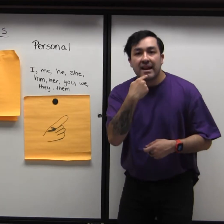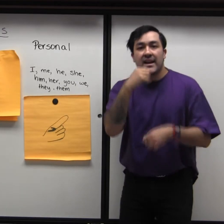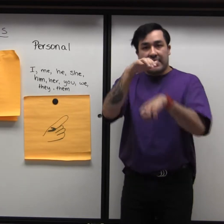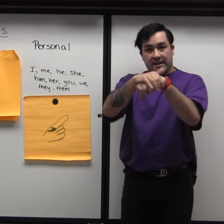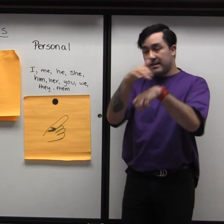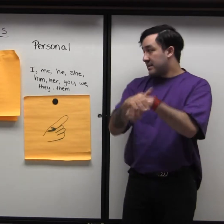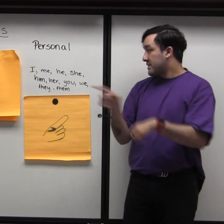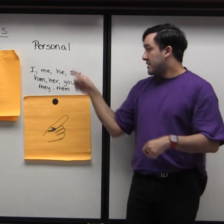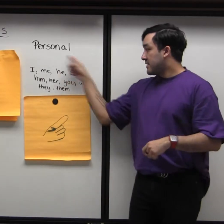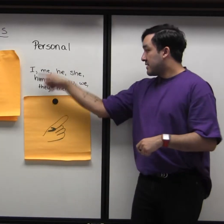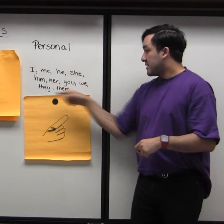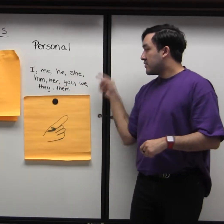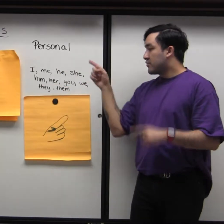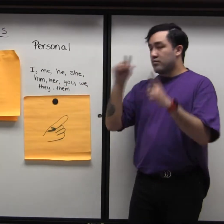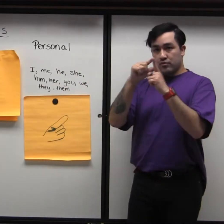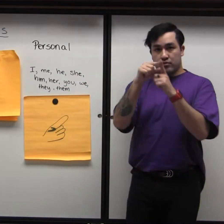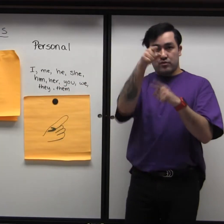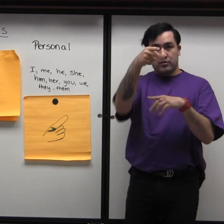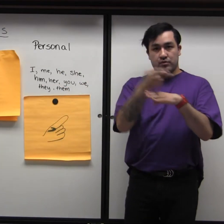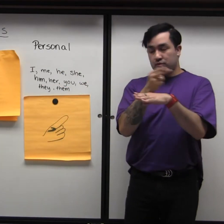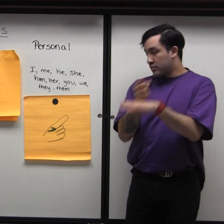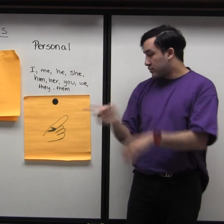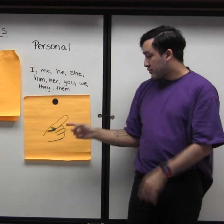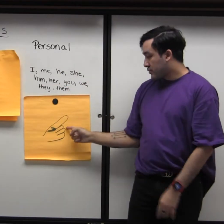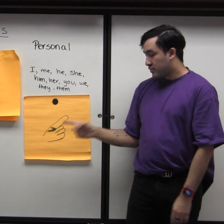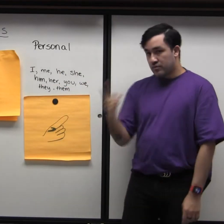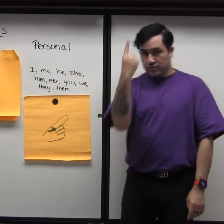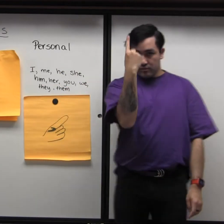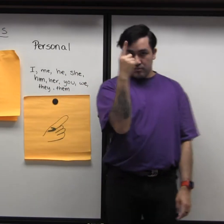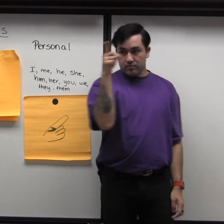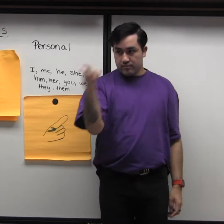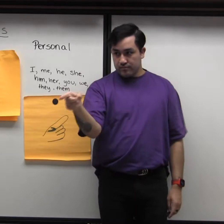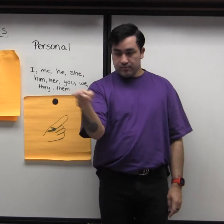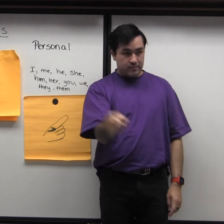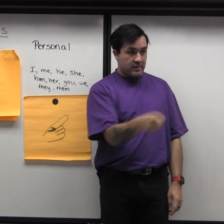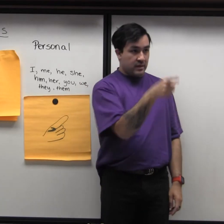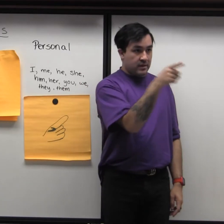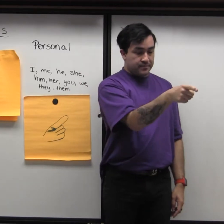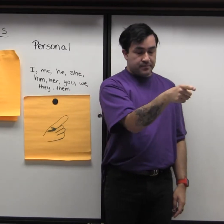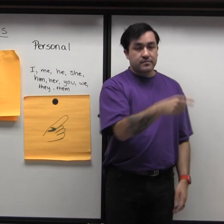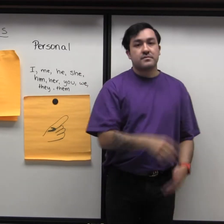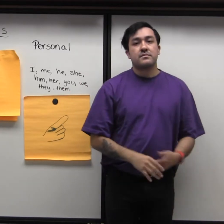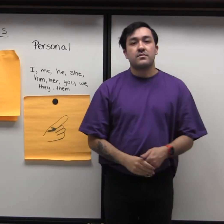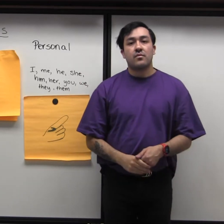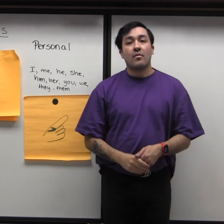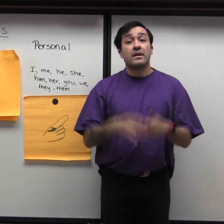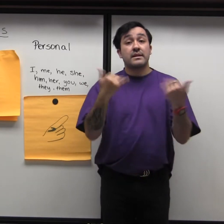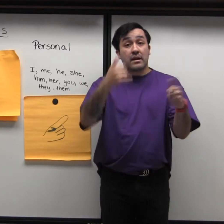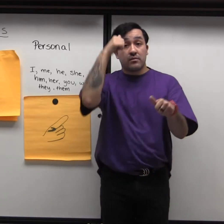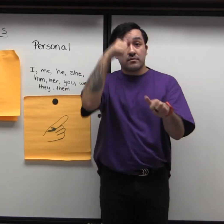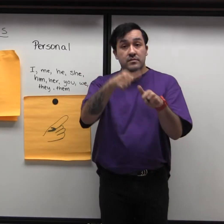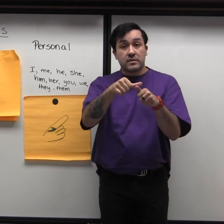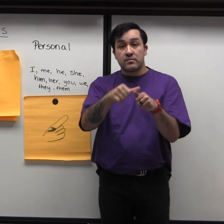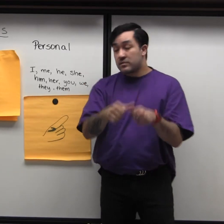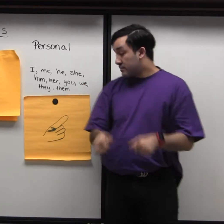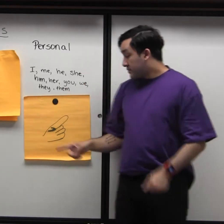replace the pronoun with a singular they. So when you want to use these, you'll use the one hand shape to point. So